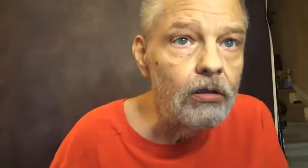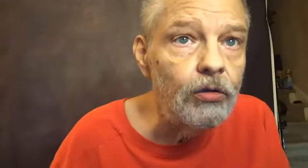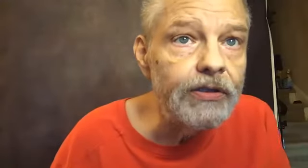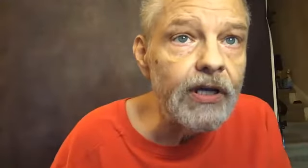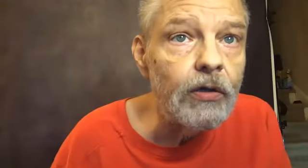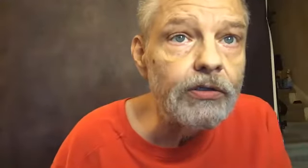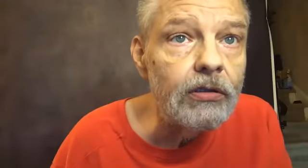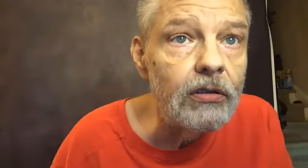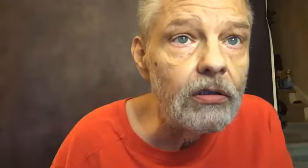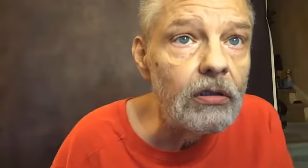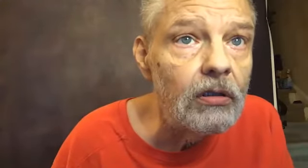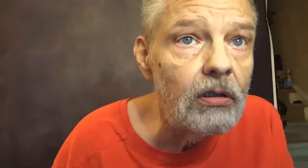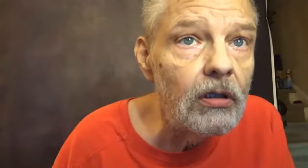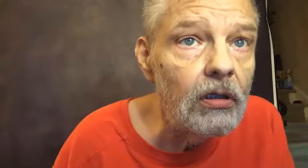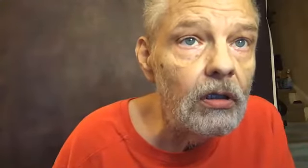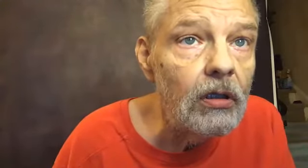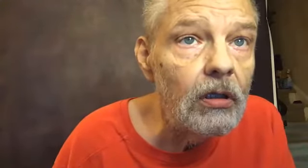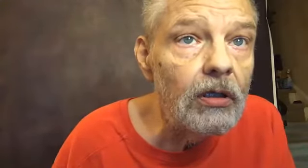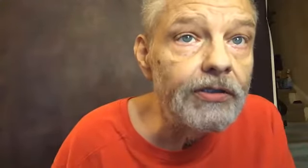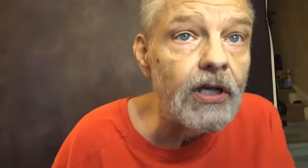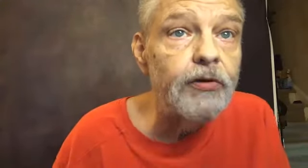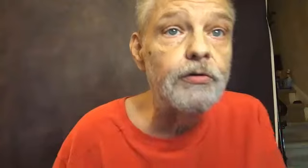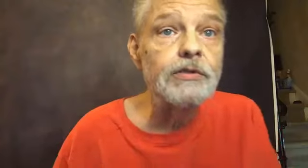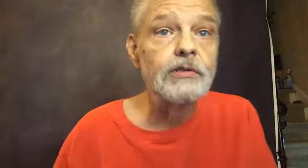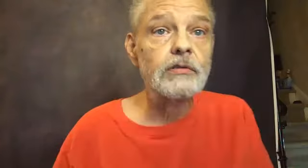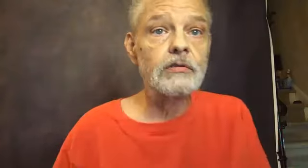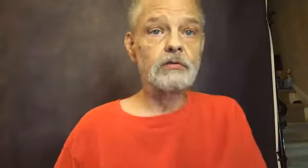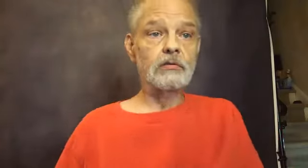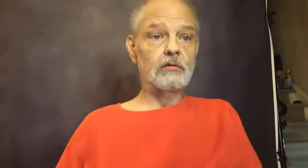Who asked that question? The sign for Christian.